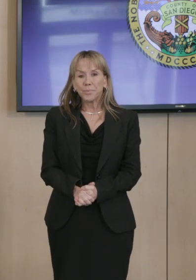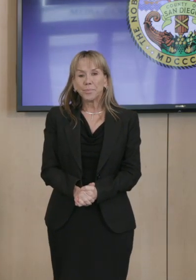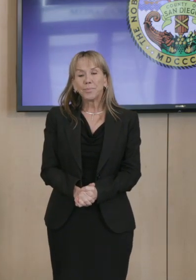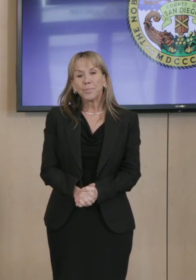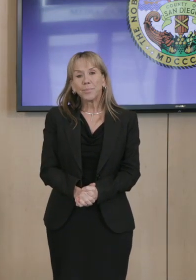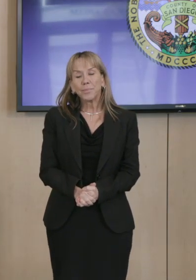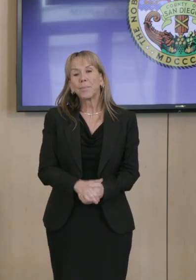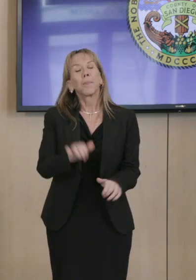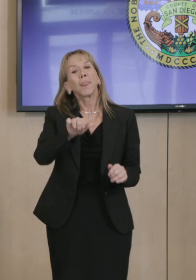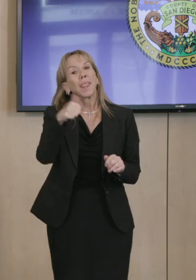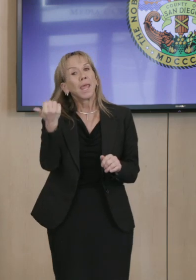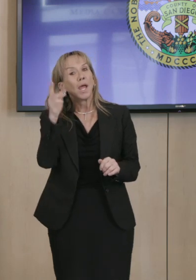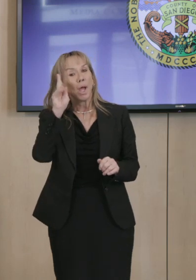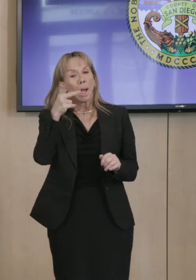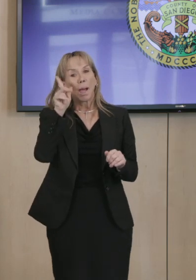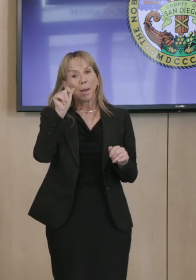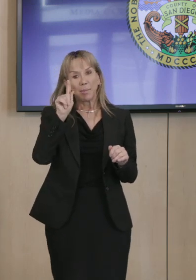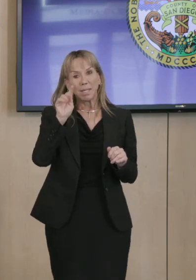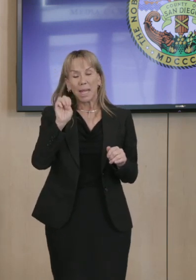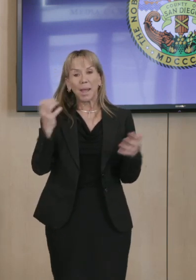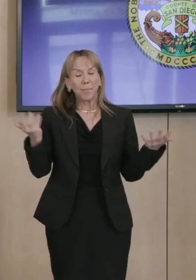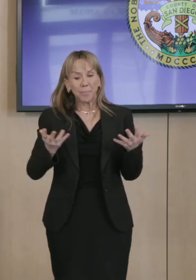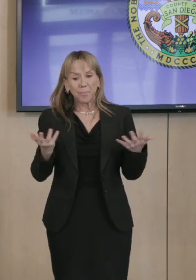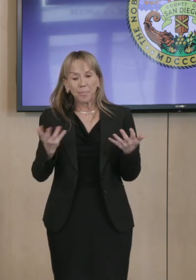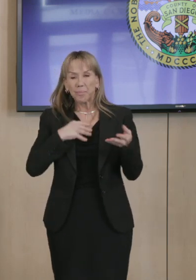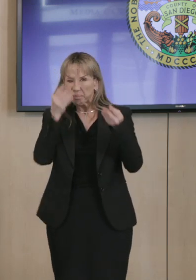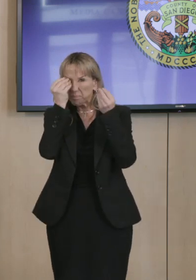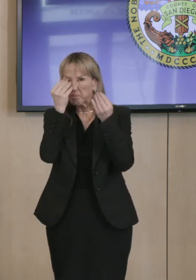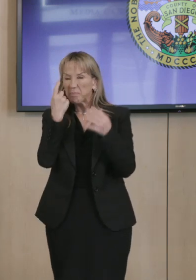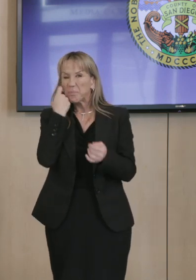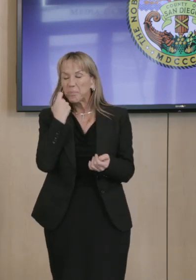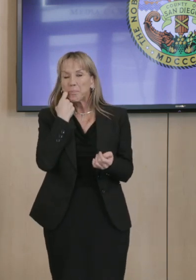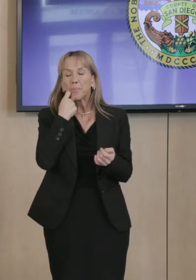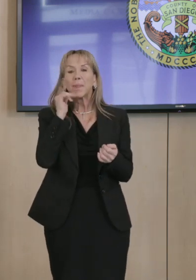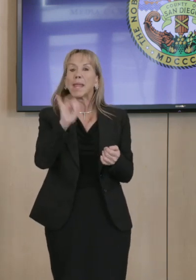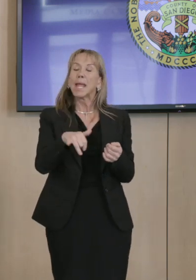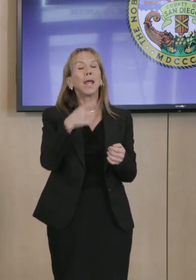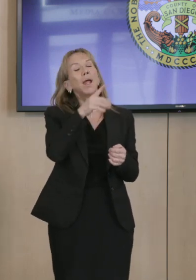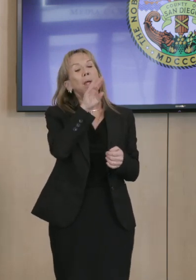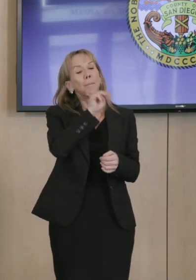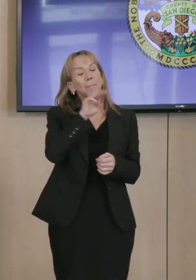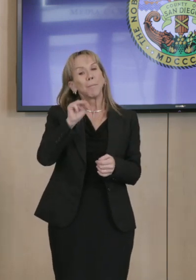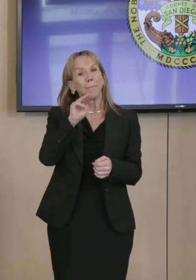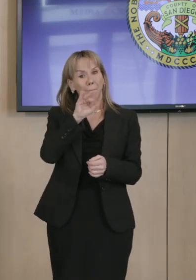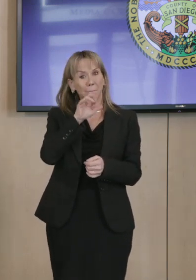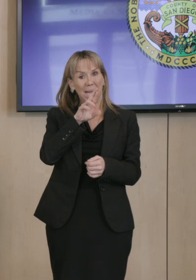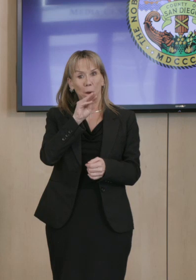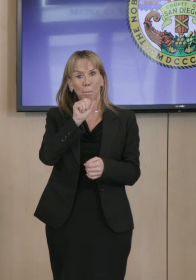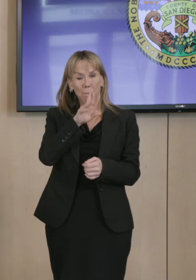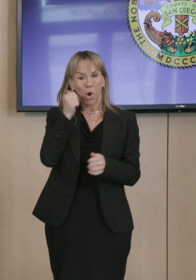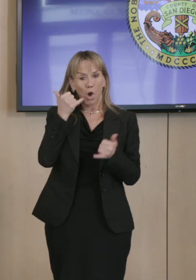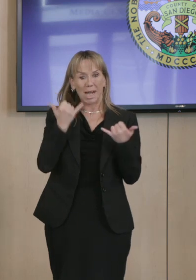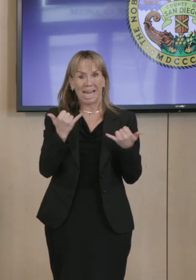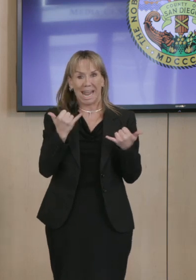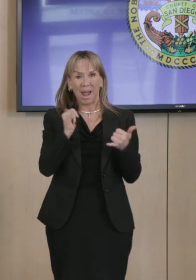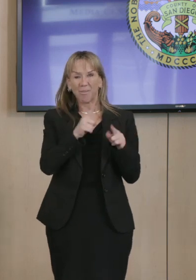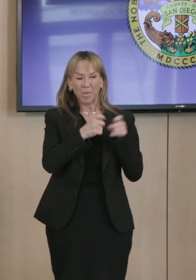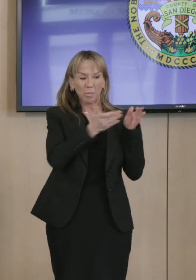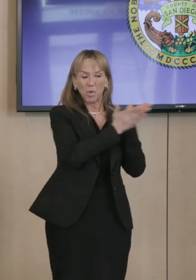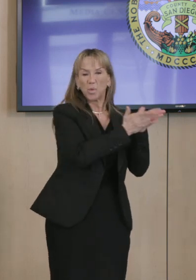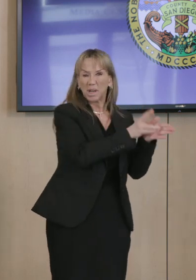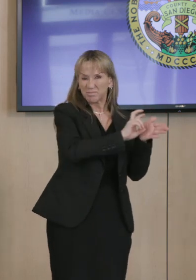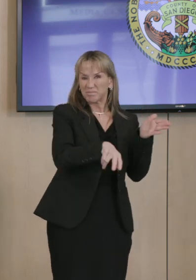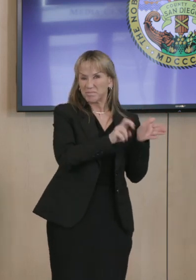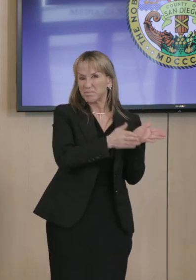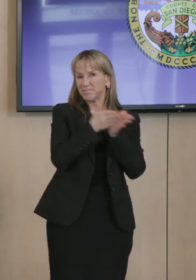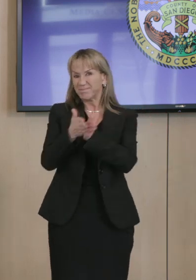good. I do want to quickly mention that the operations at Miramar are in fact winding down.